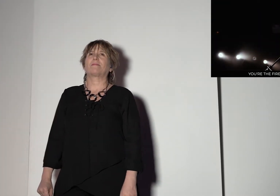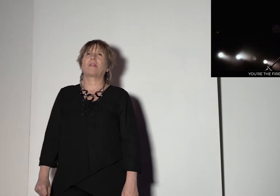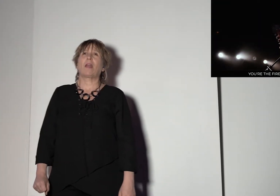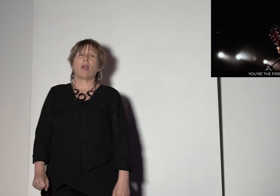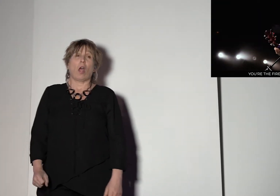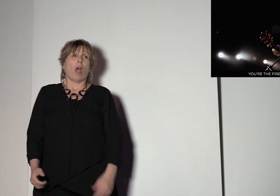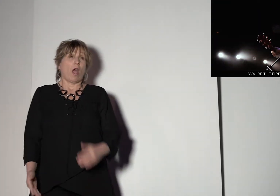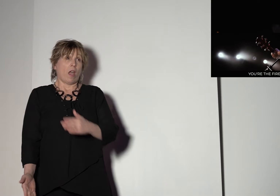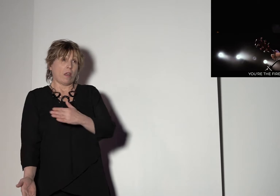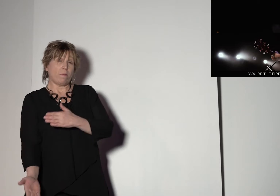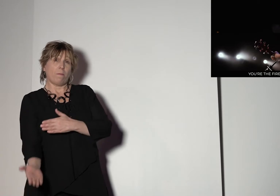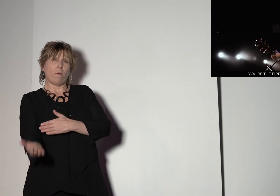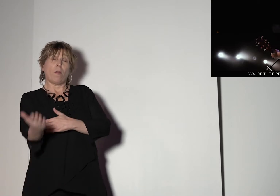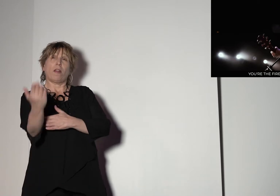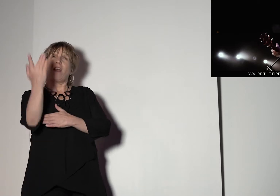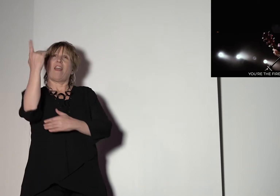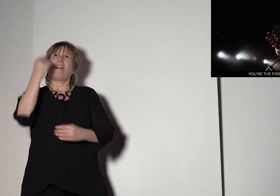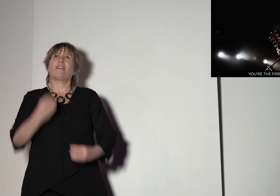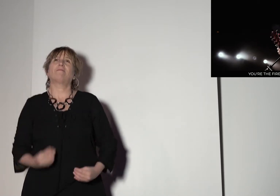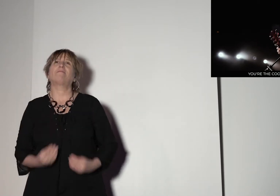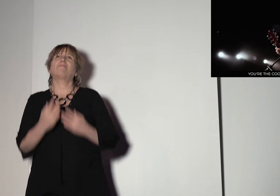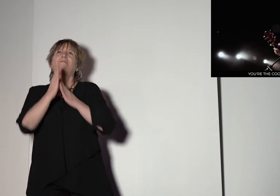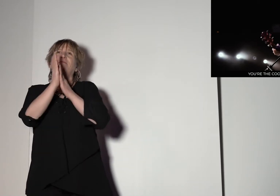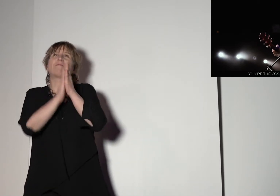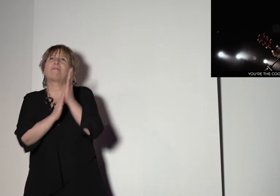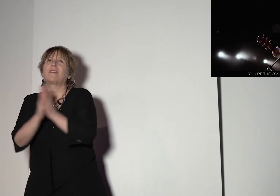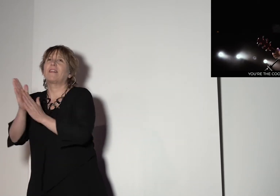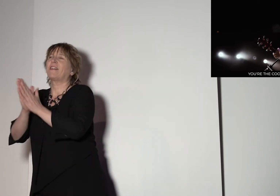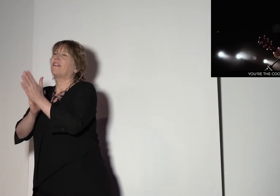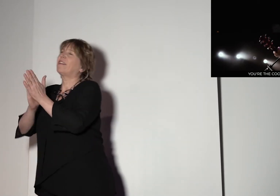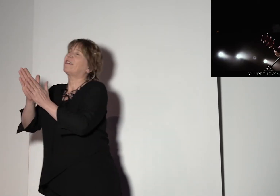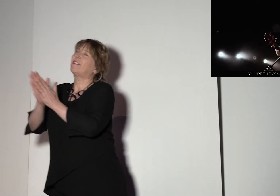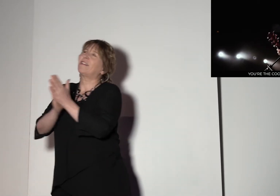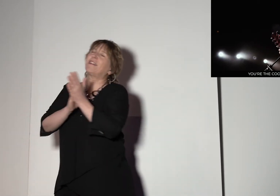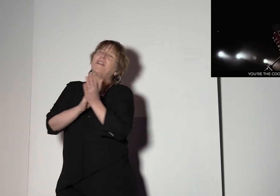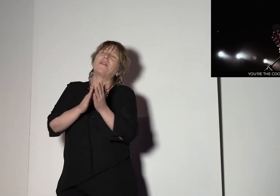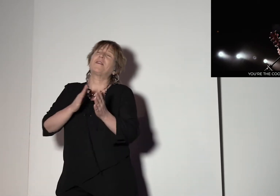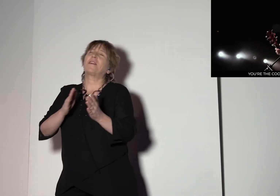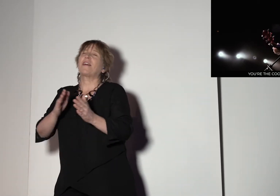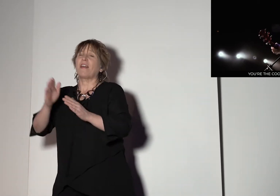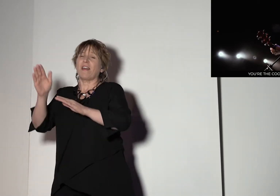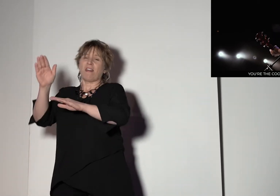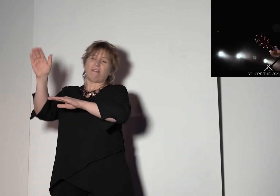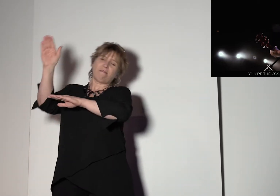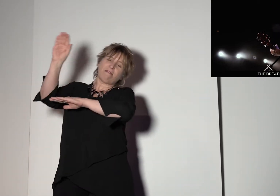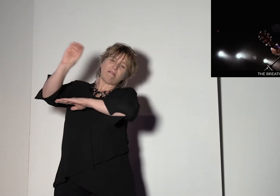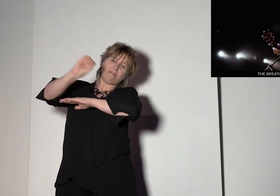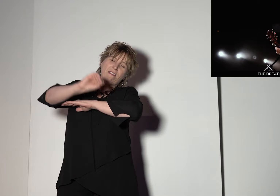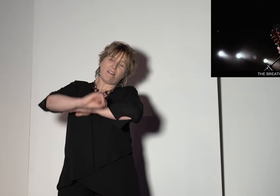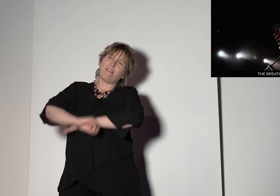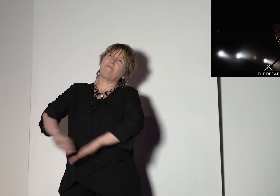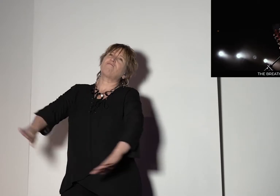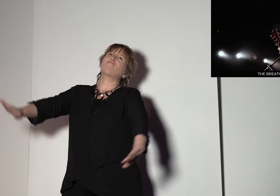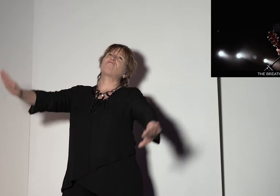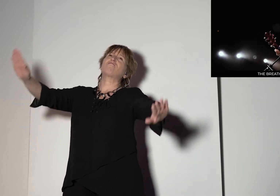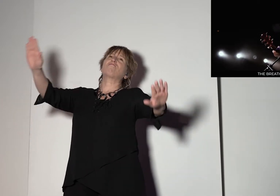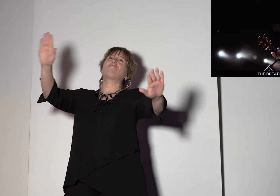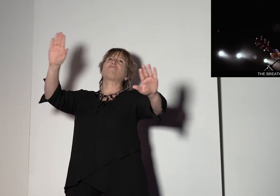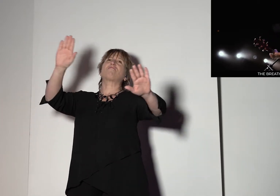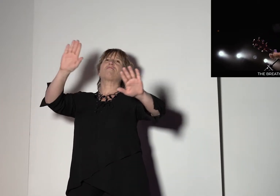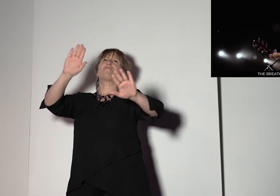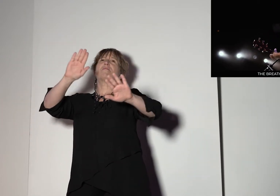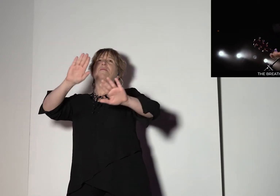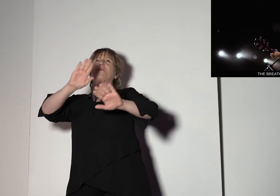oh. You're the fire in the morning, you're the cool in the evening,